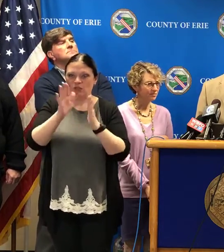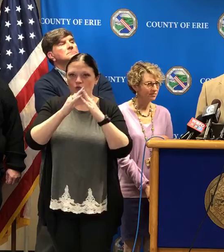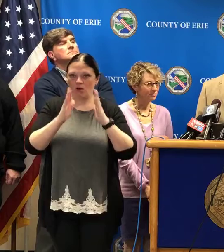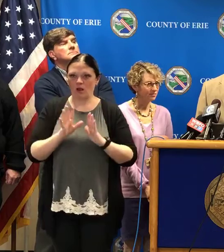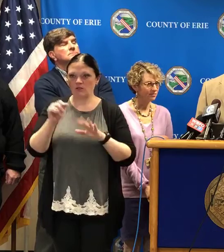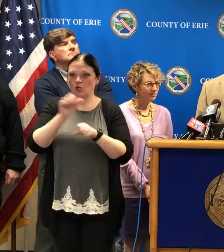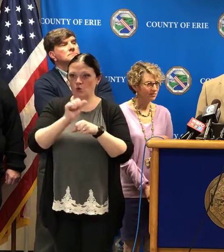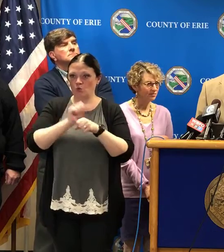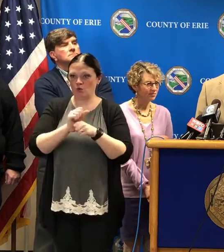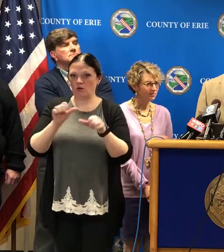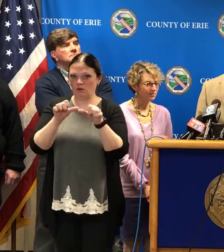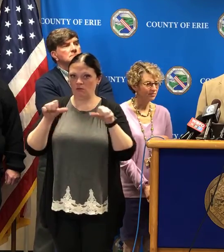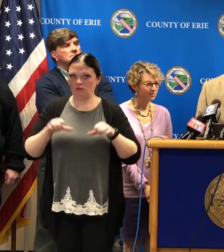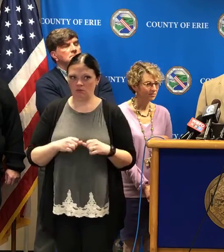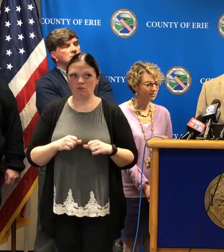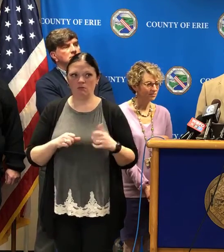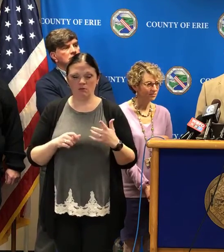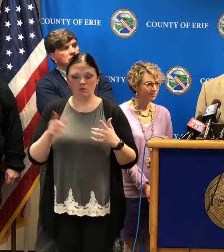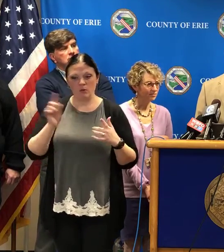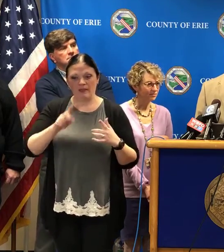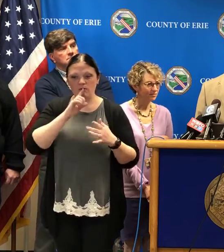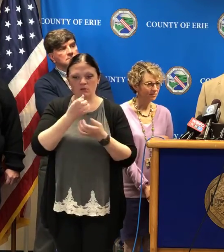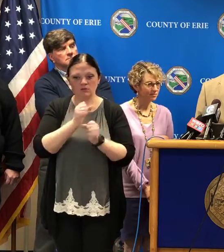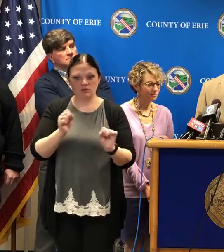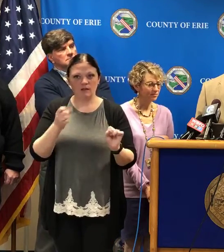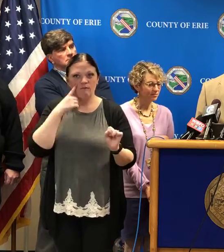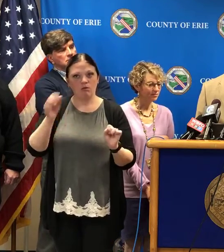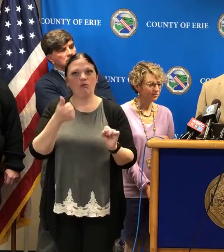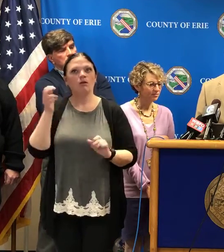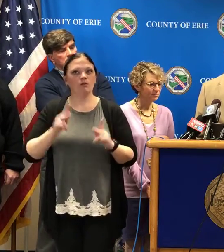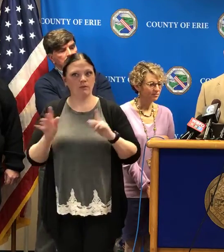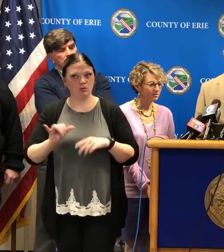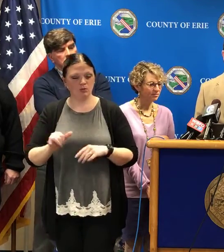and your workspaces so that they are safe from others.